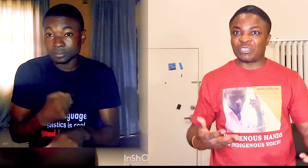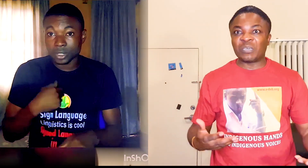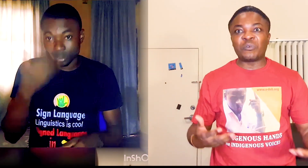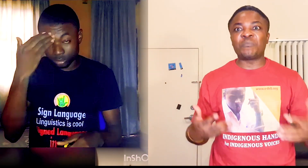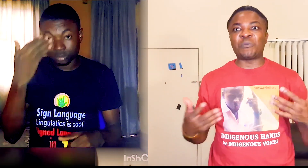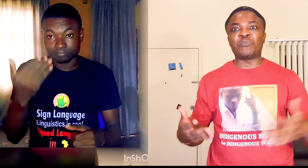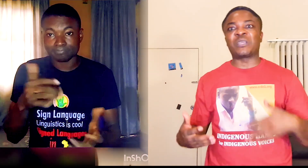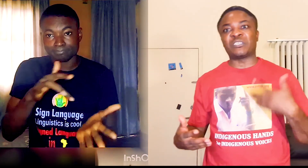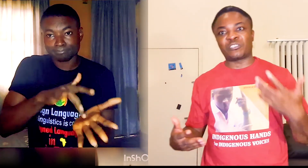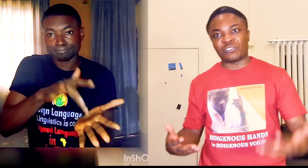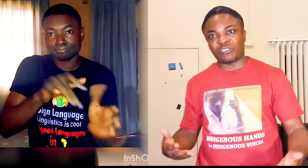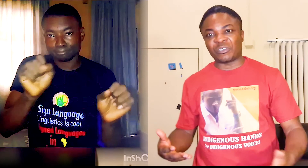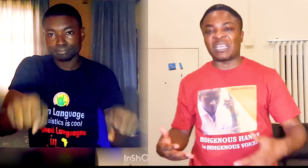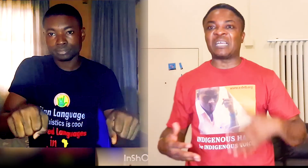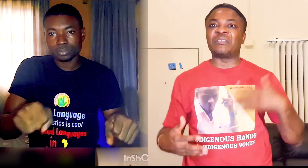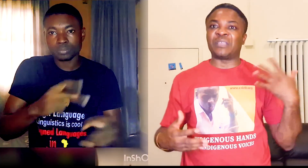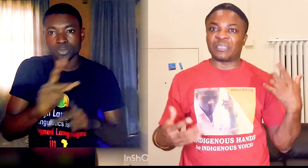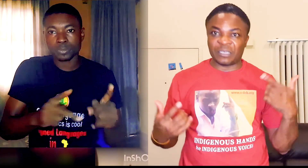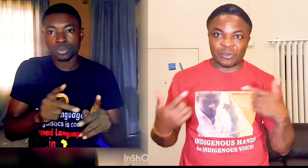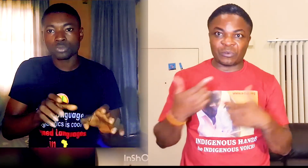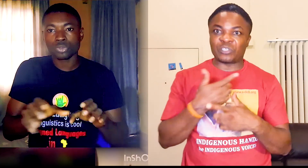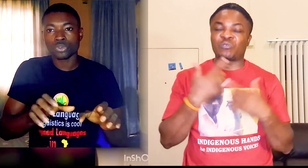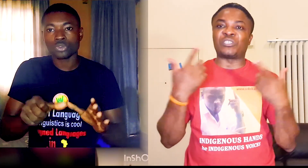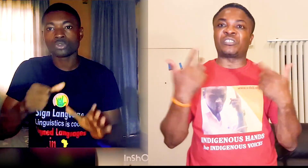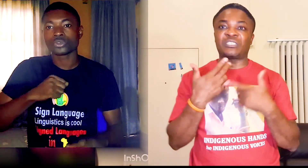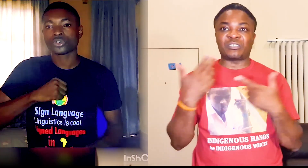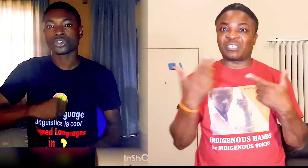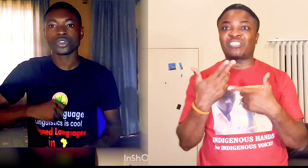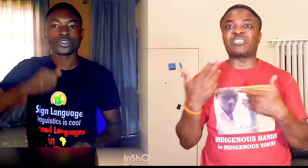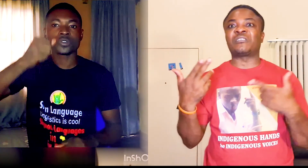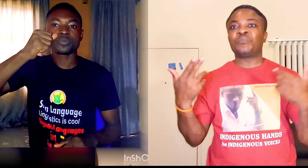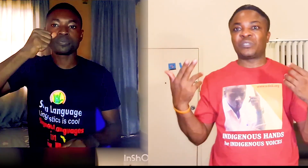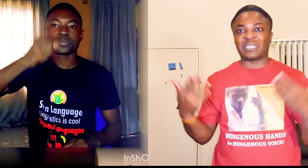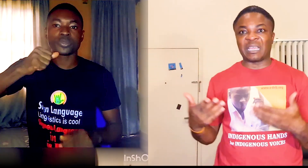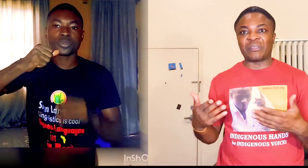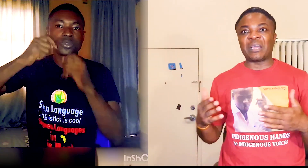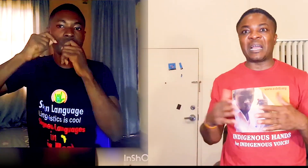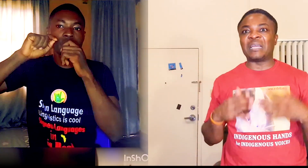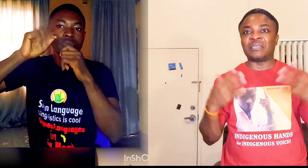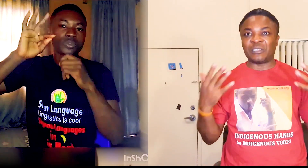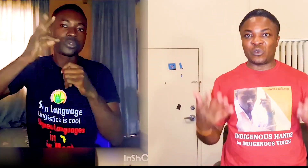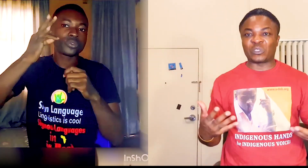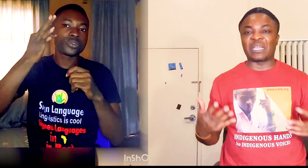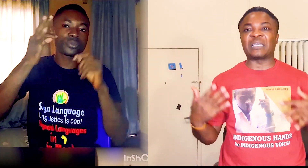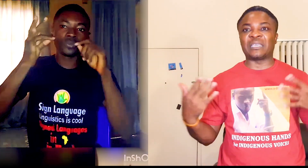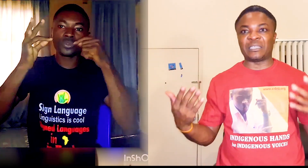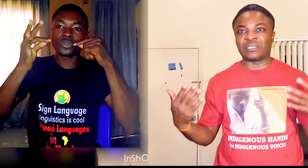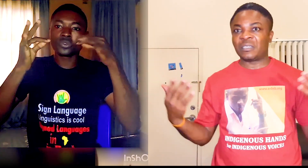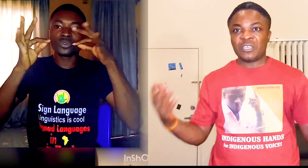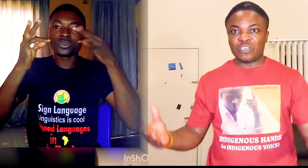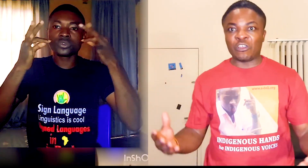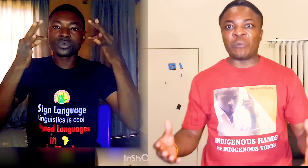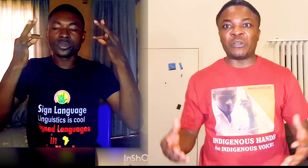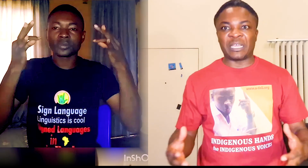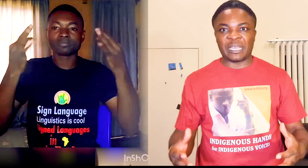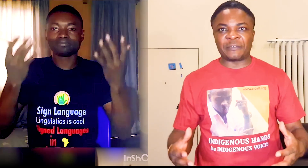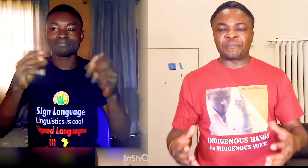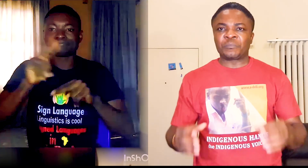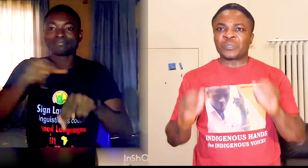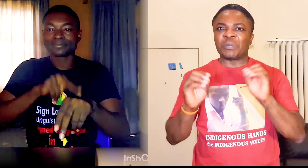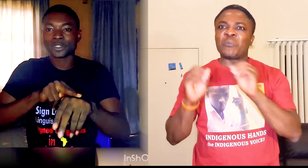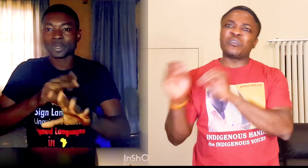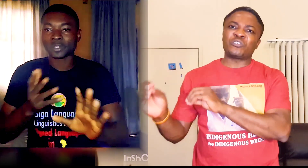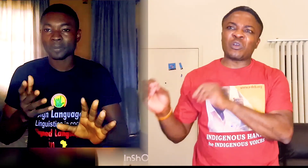is treatable. People get surgery and they stitch it together and it looks like it is normal